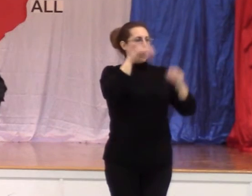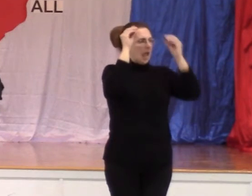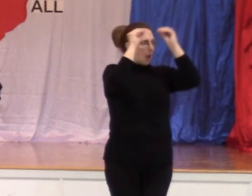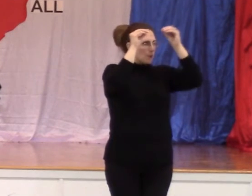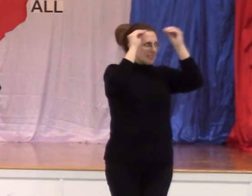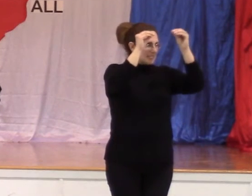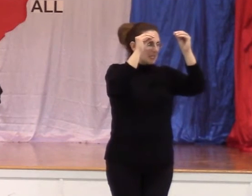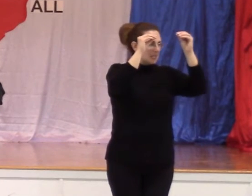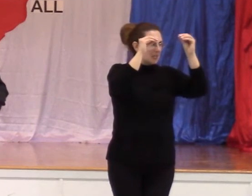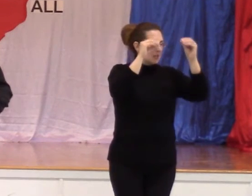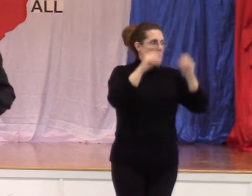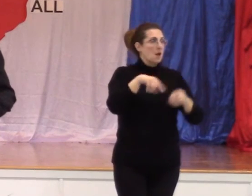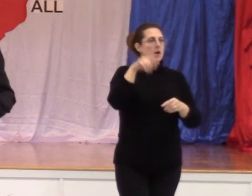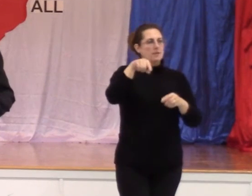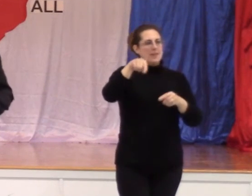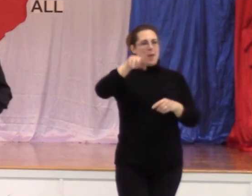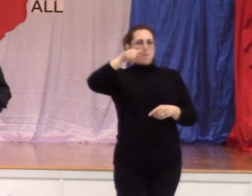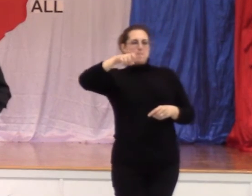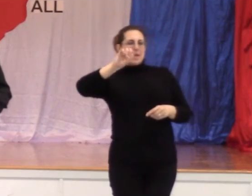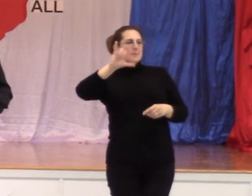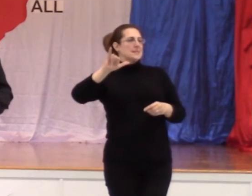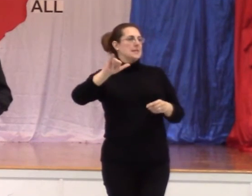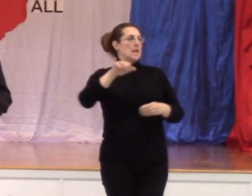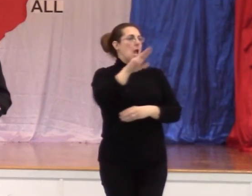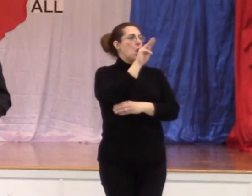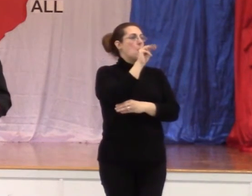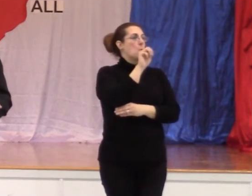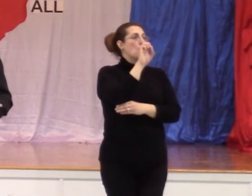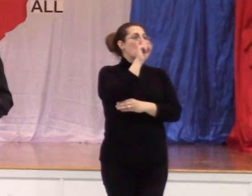especially of that of the papacy and Muhammad.